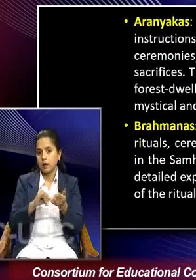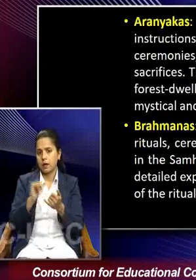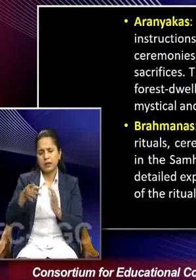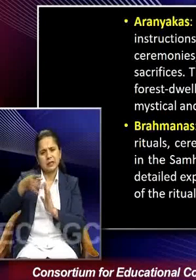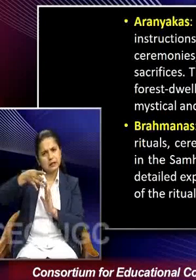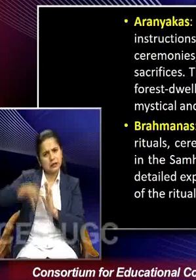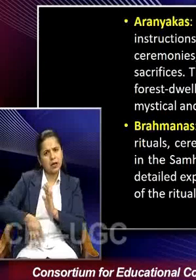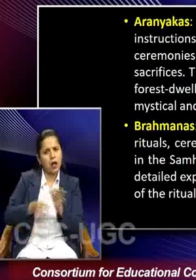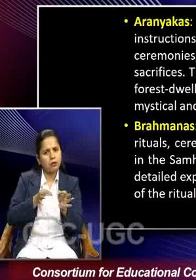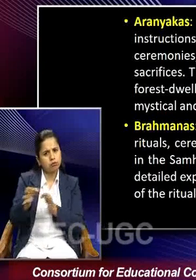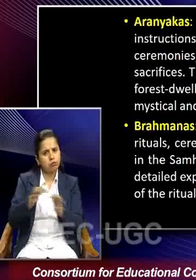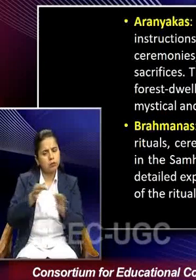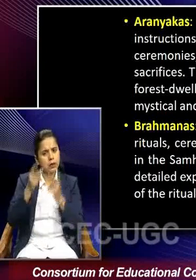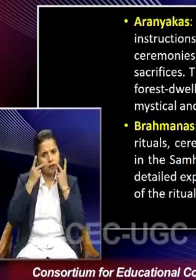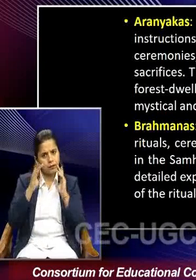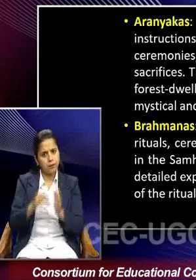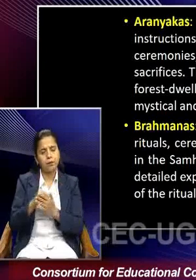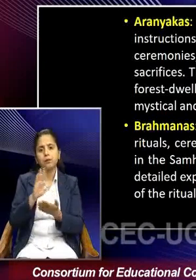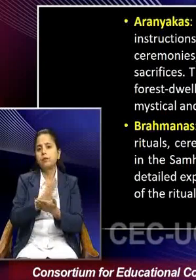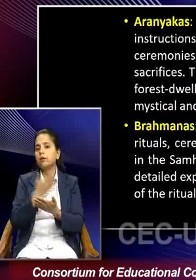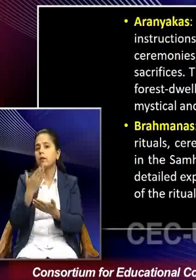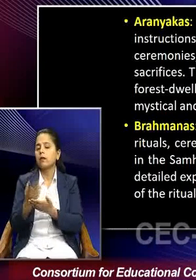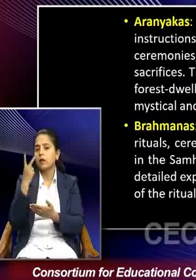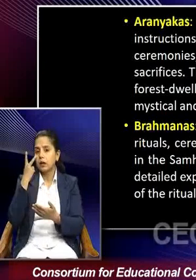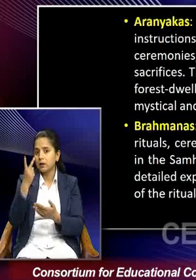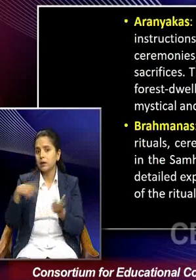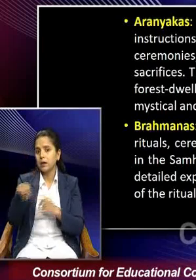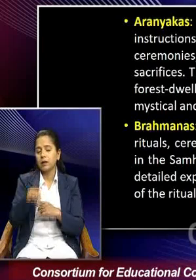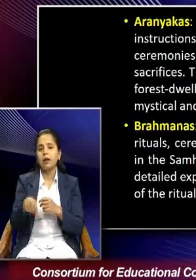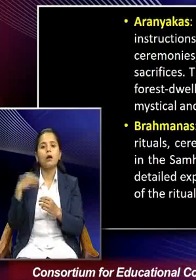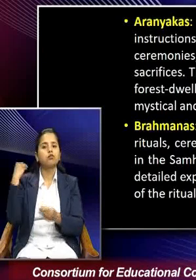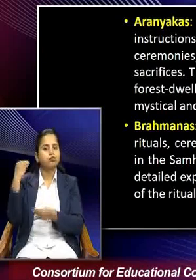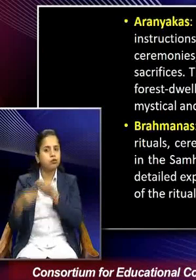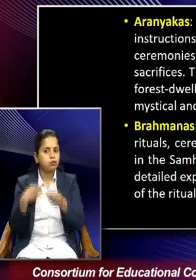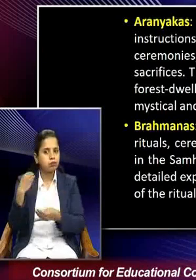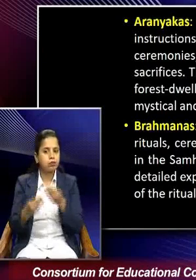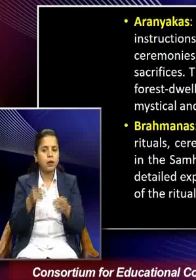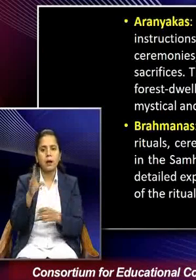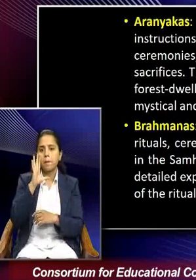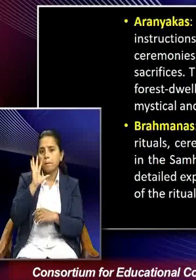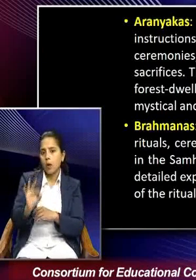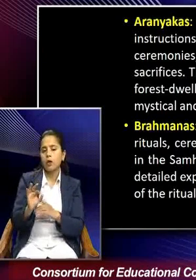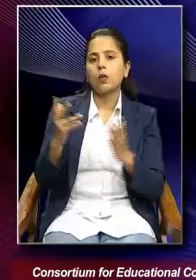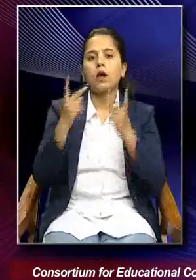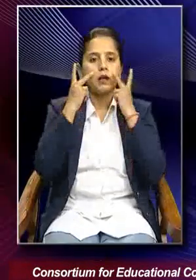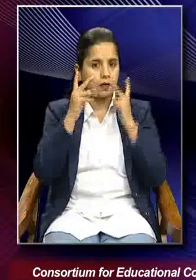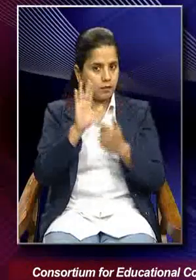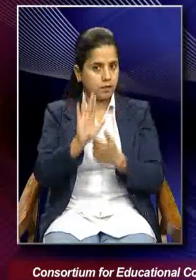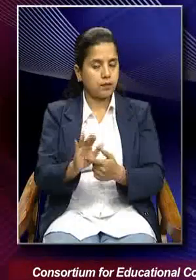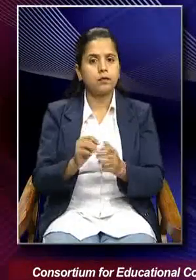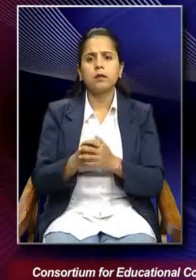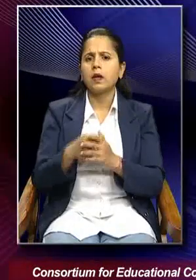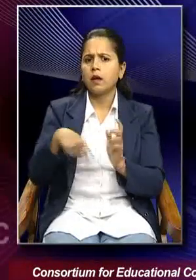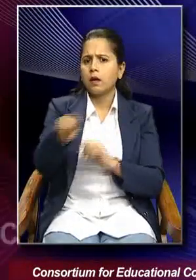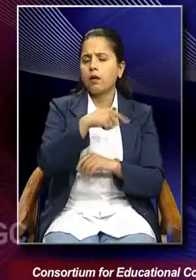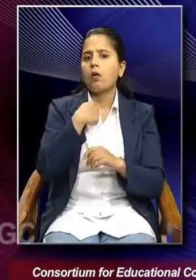detailed explanations and interpretations of the rituals and their significance. Fine, so here